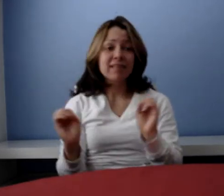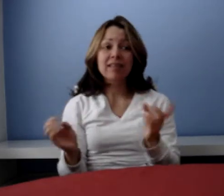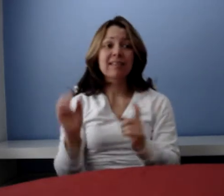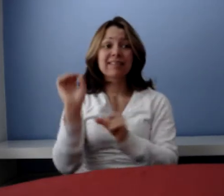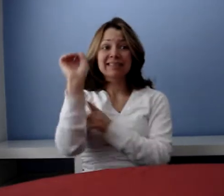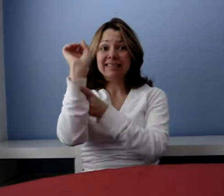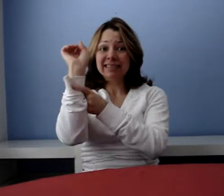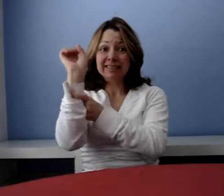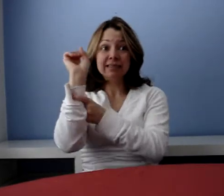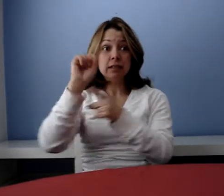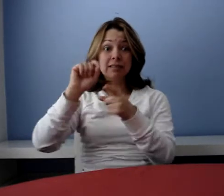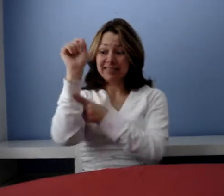Uh-oh, look, we forgot.